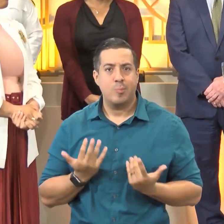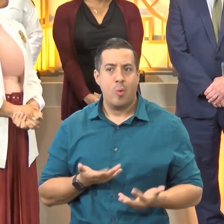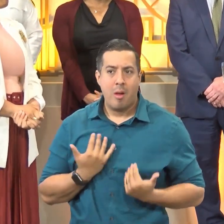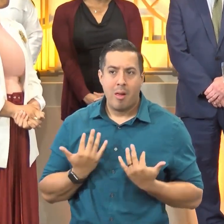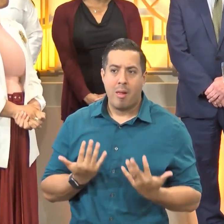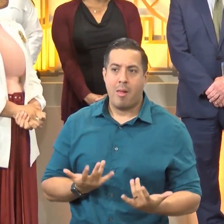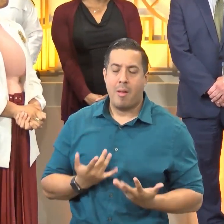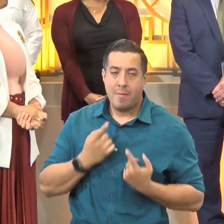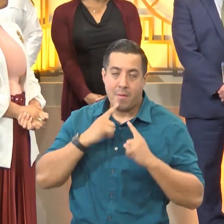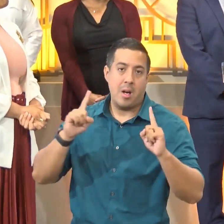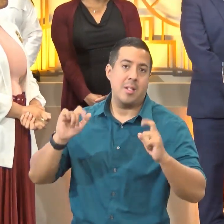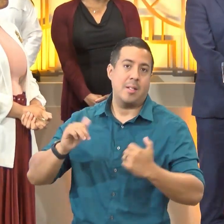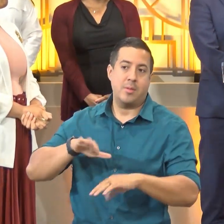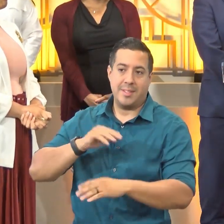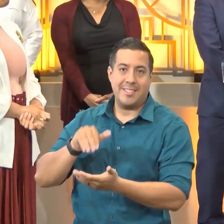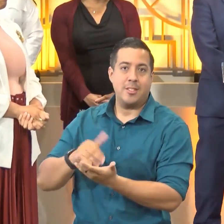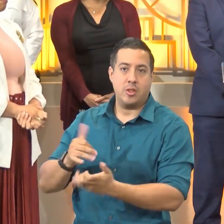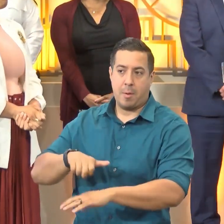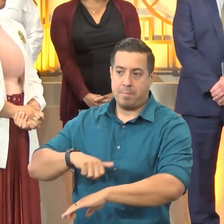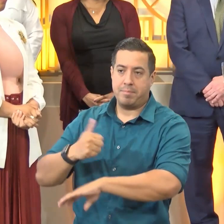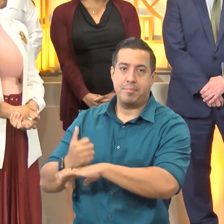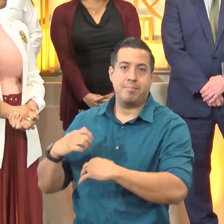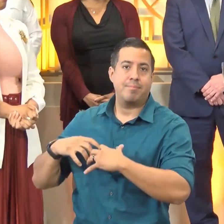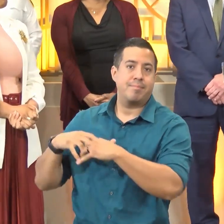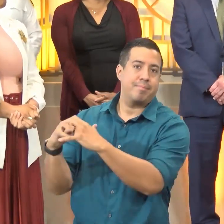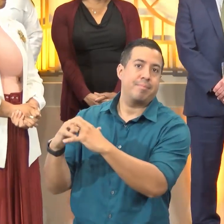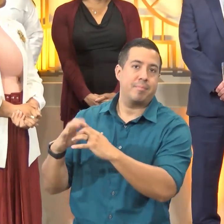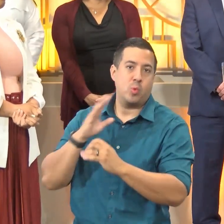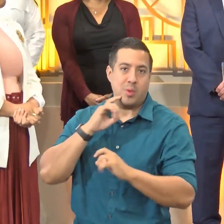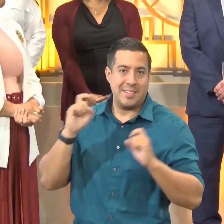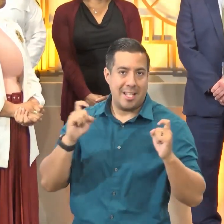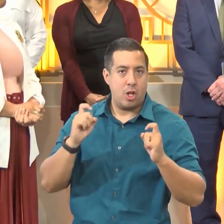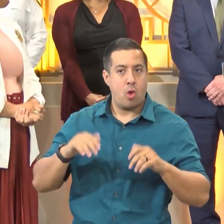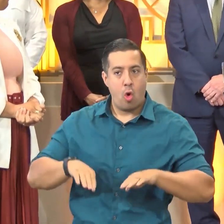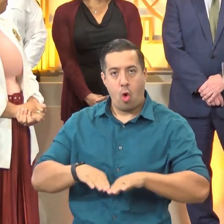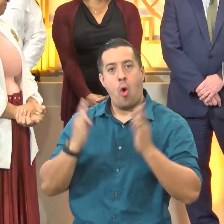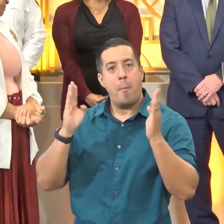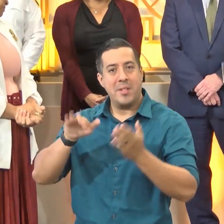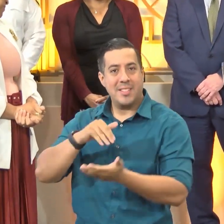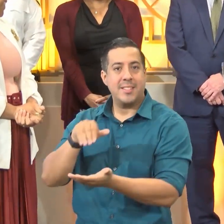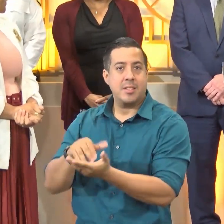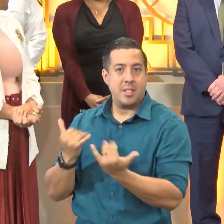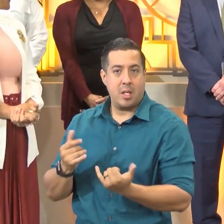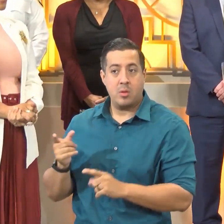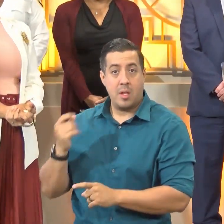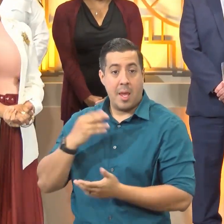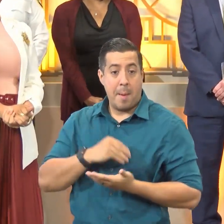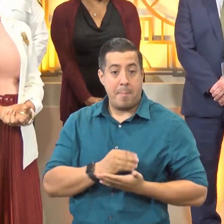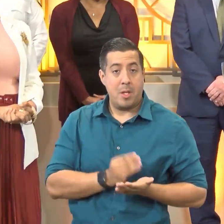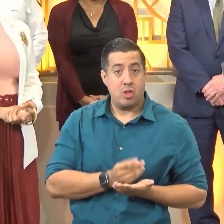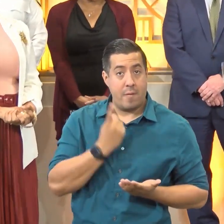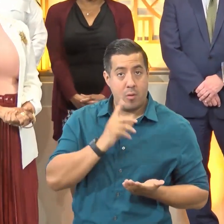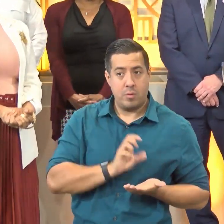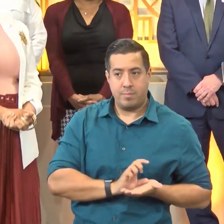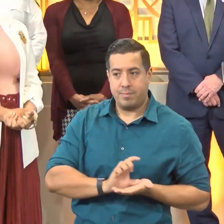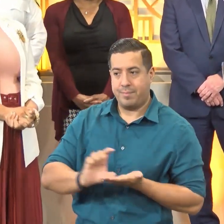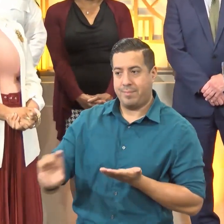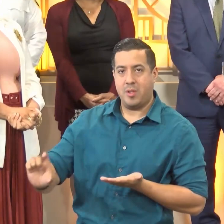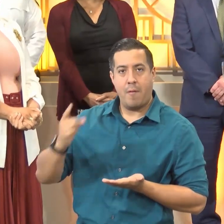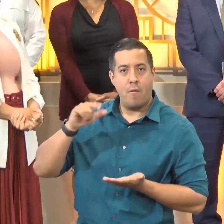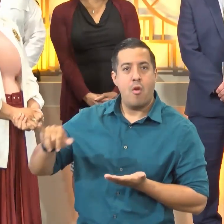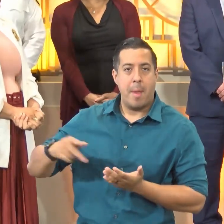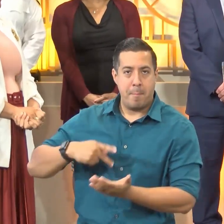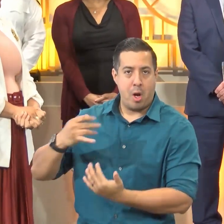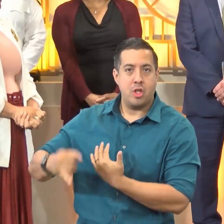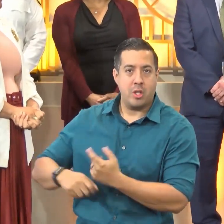So we look forward to celebrating the opening of the new A-Leaf Center. So this budget includes operational funding for that